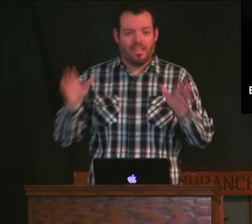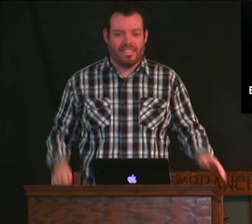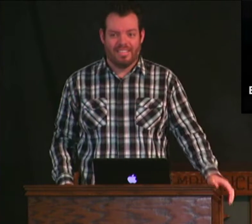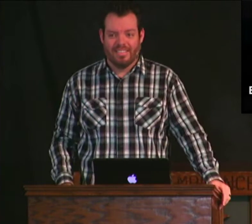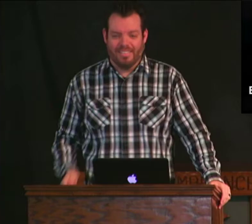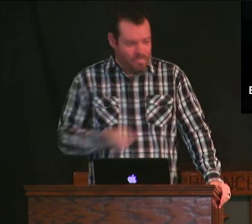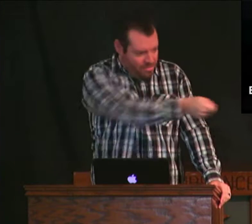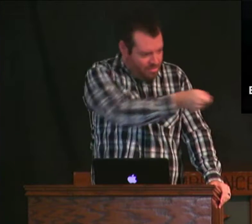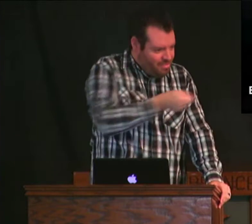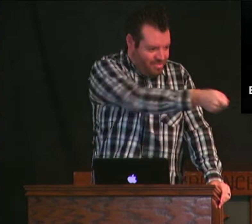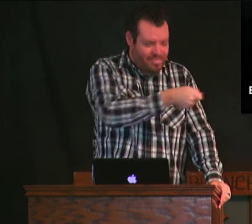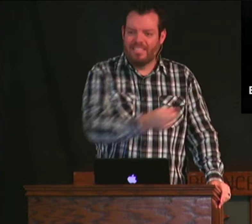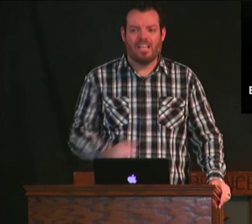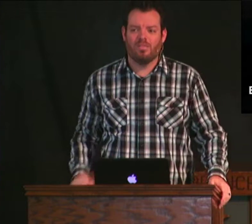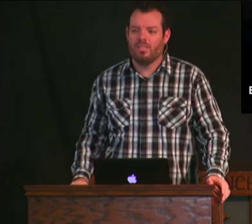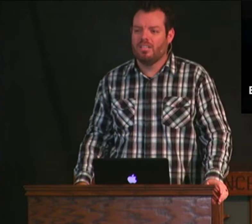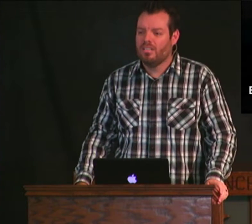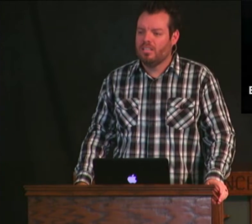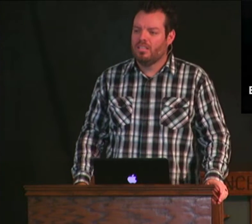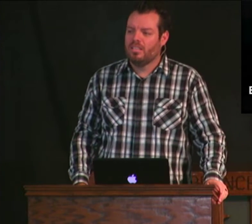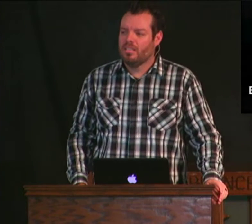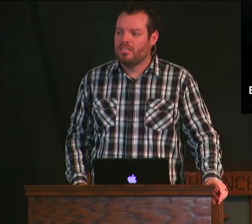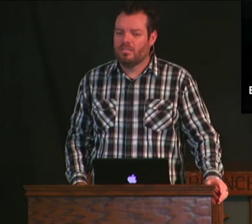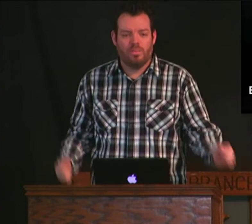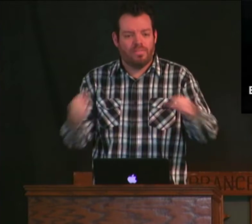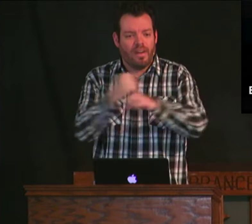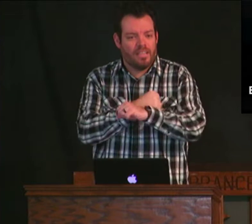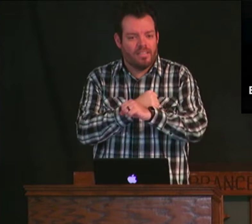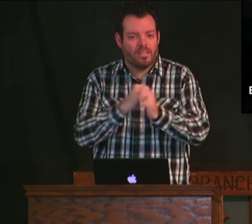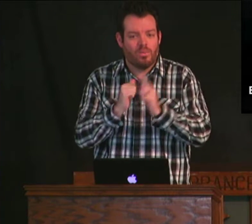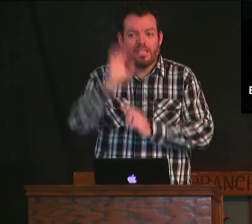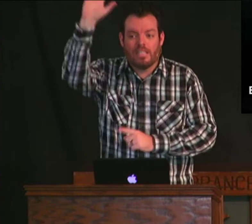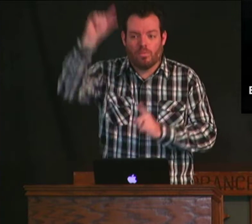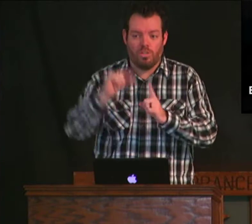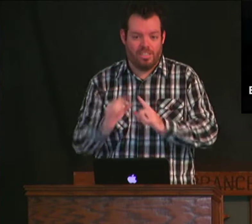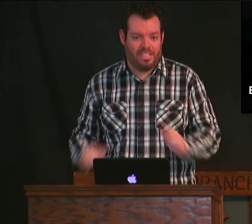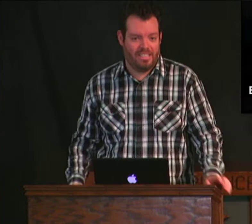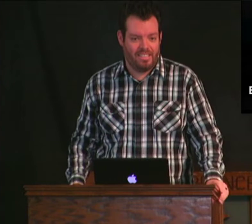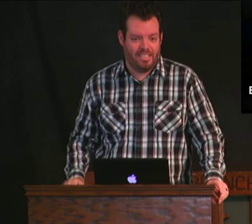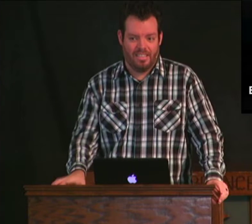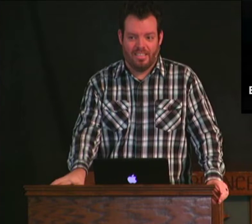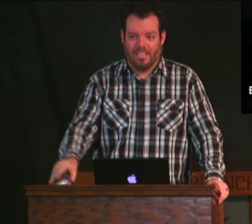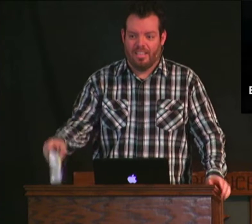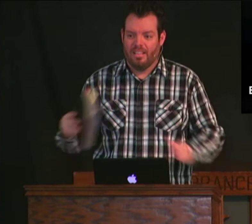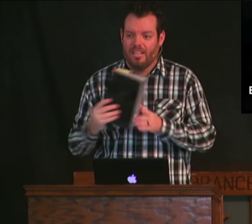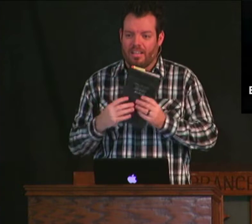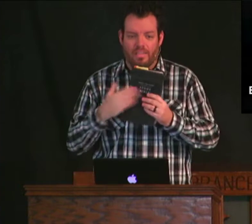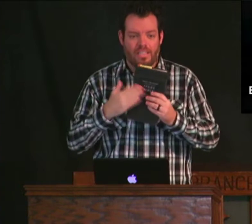worthless. Not going to work. We fight with his words. This is